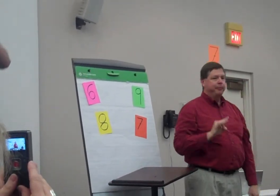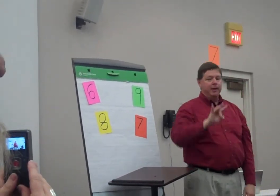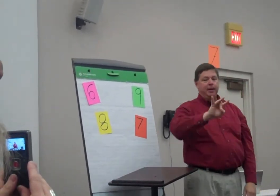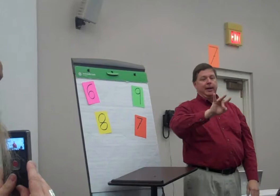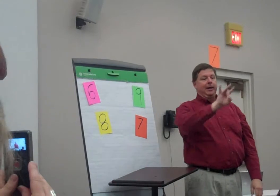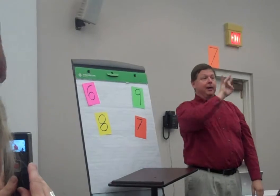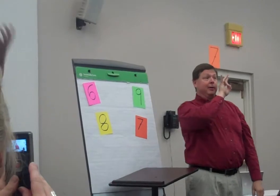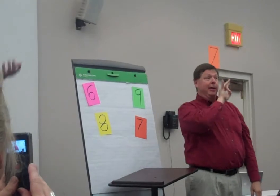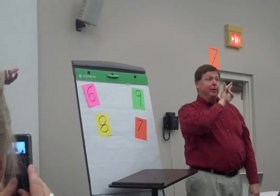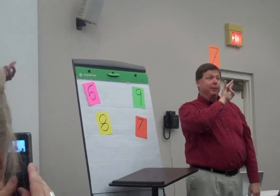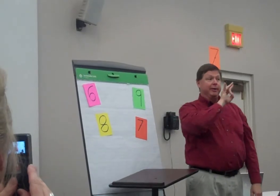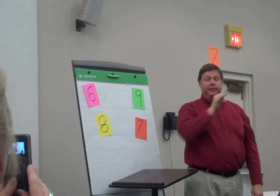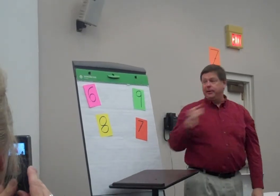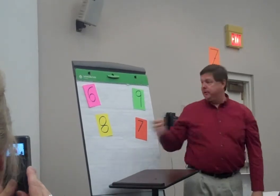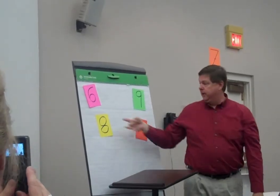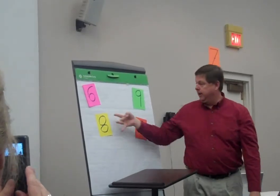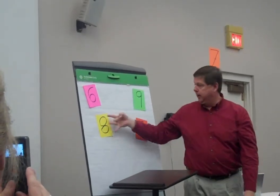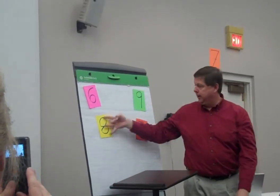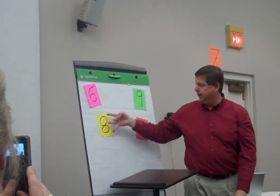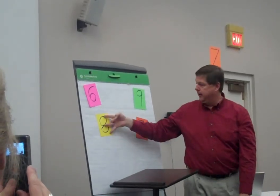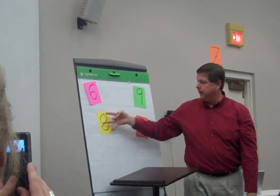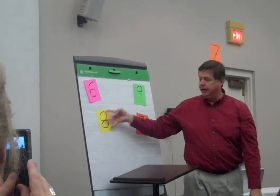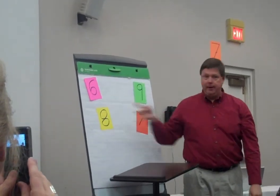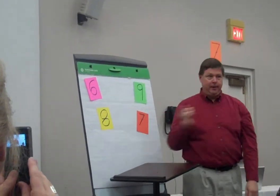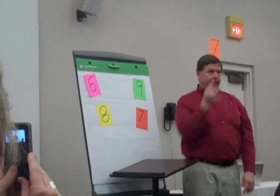Okay? Equal distance.